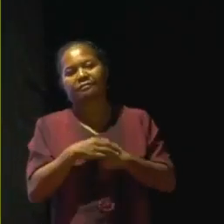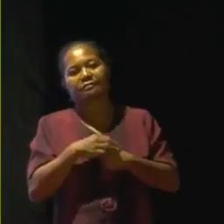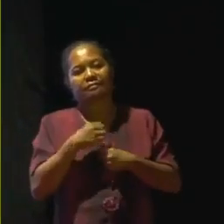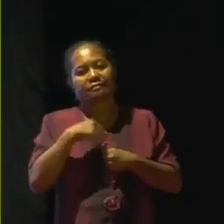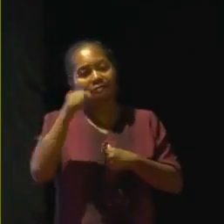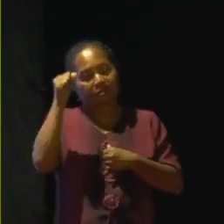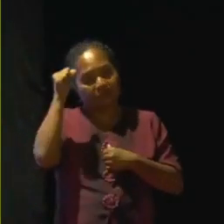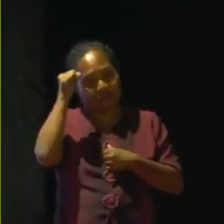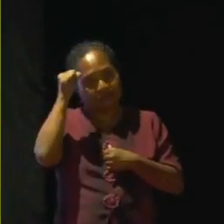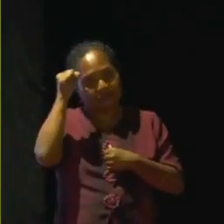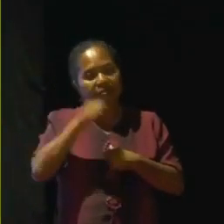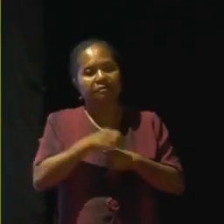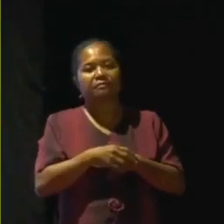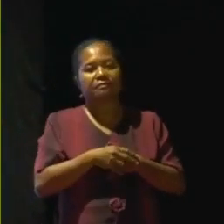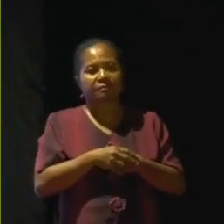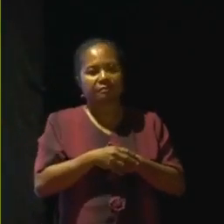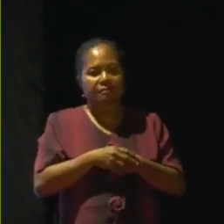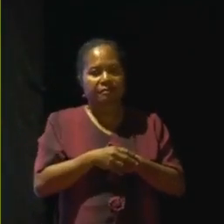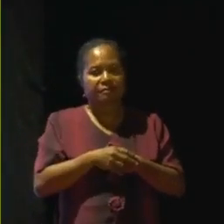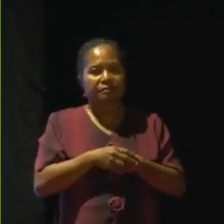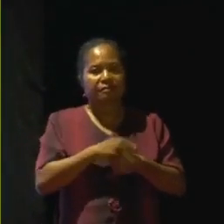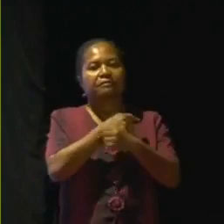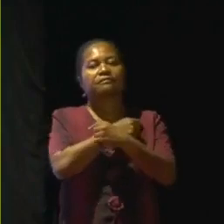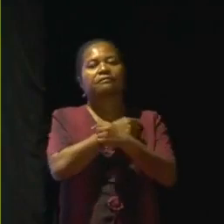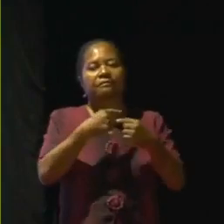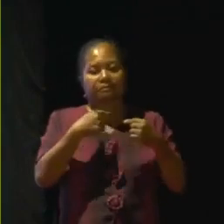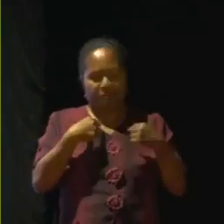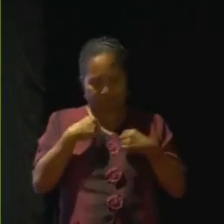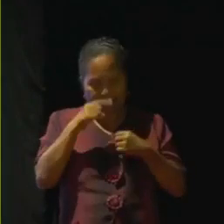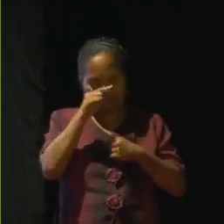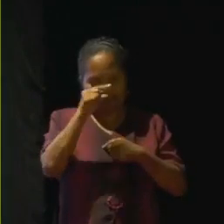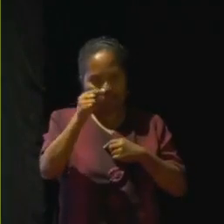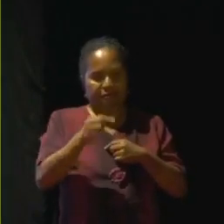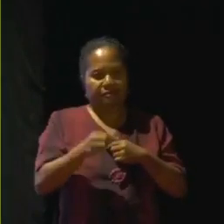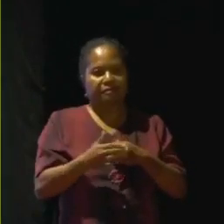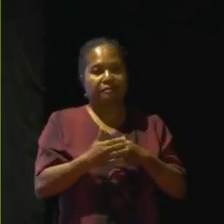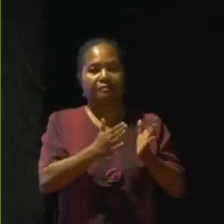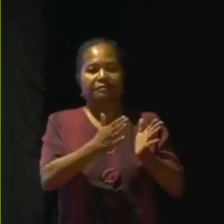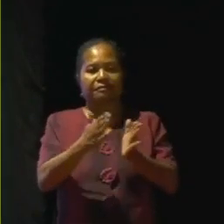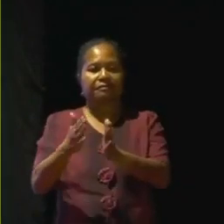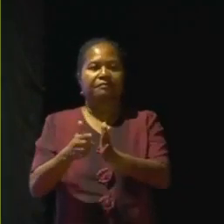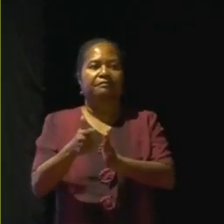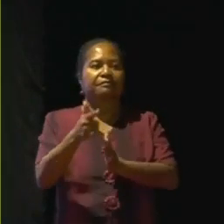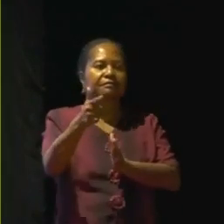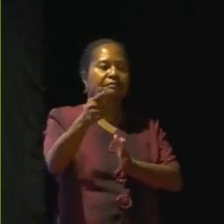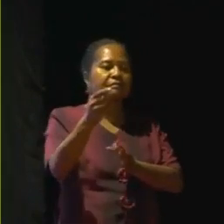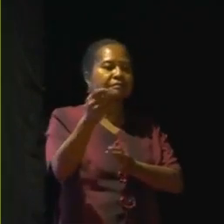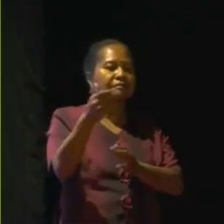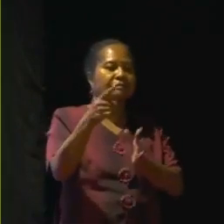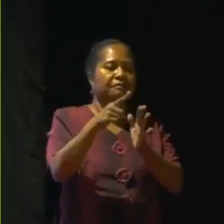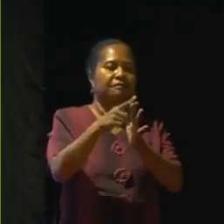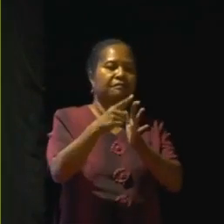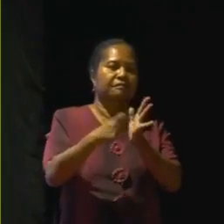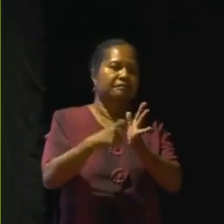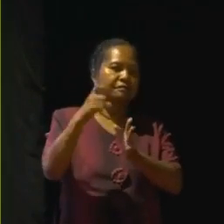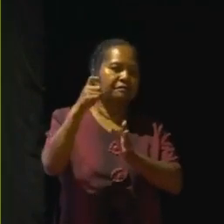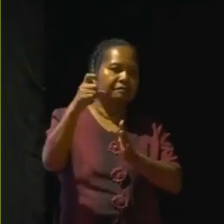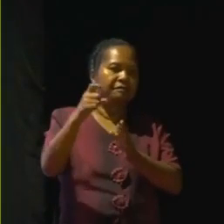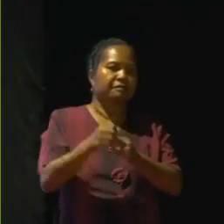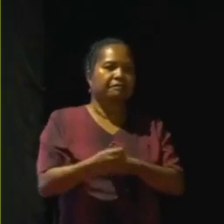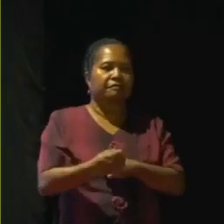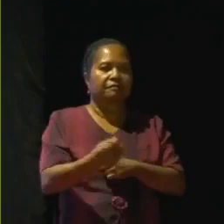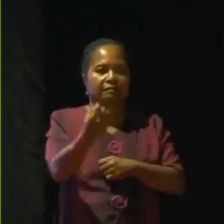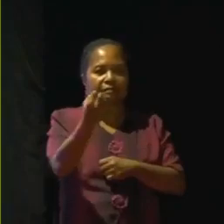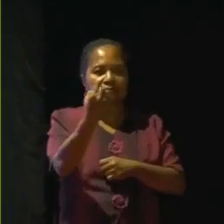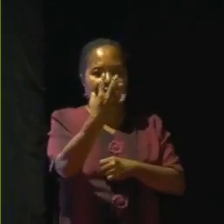know that it's scalable, and we can be able to move it forward. One thing I personally, because after that IRC portal was launched and announced